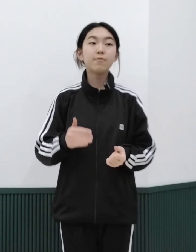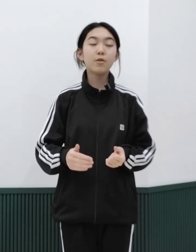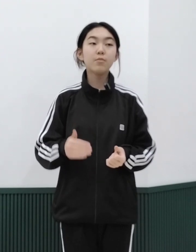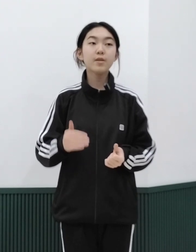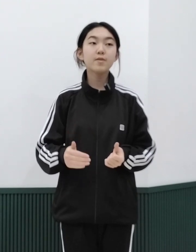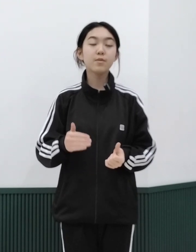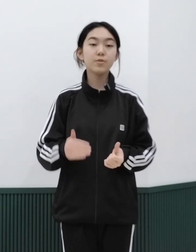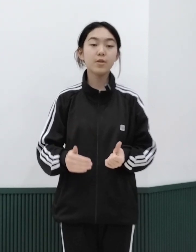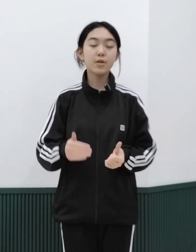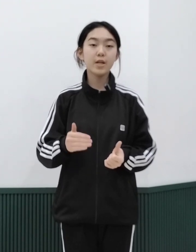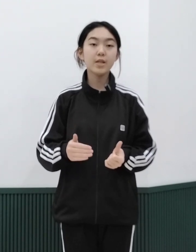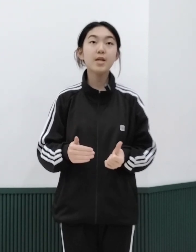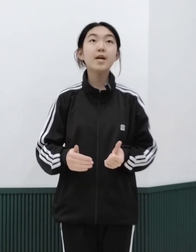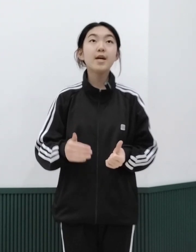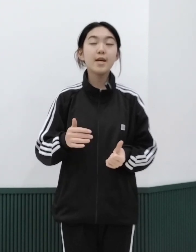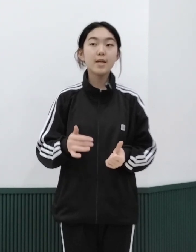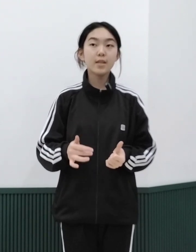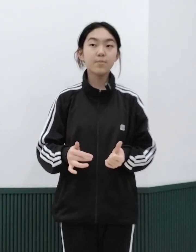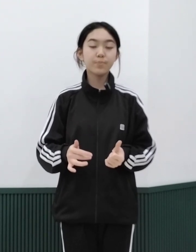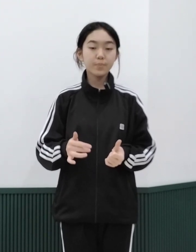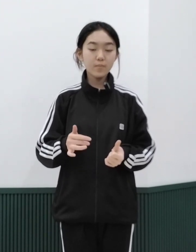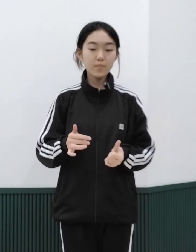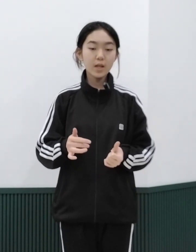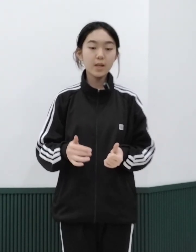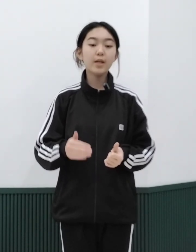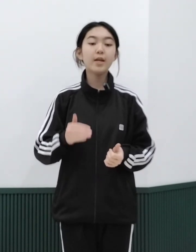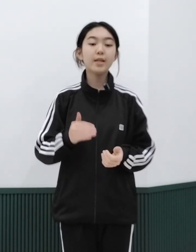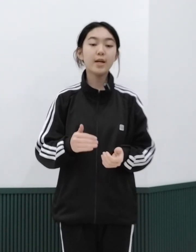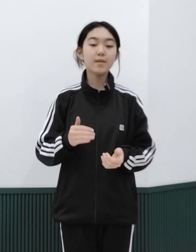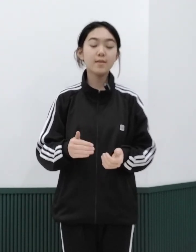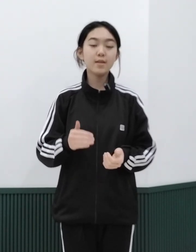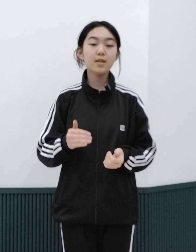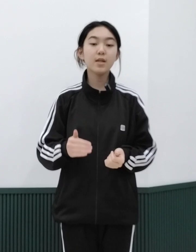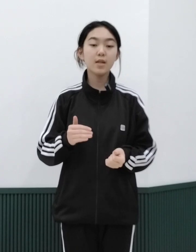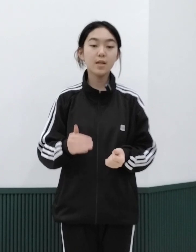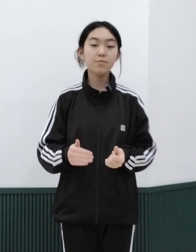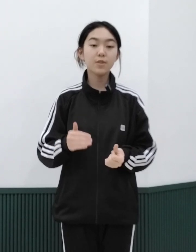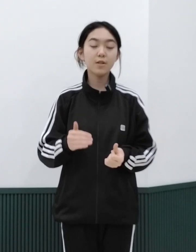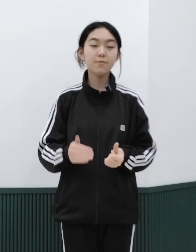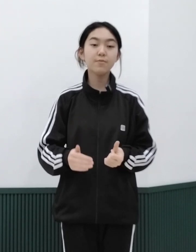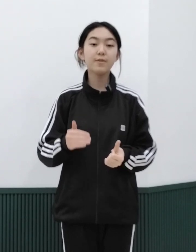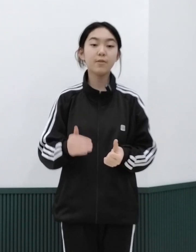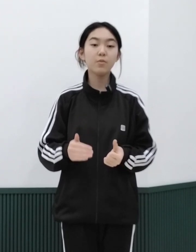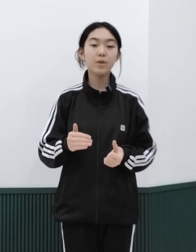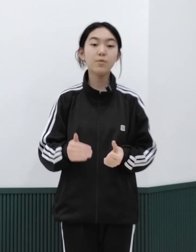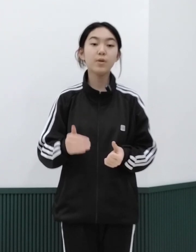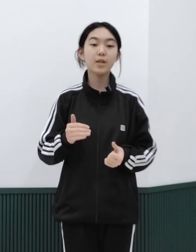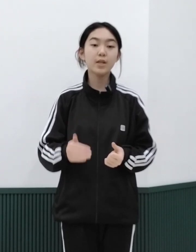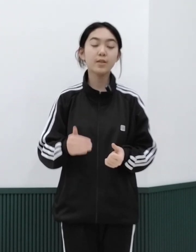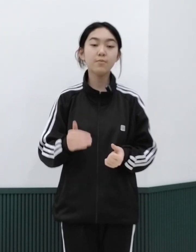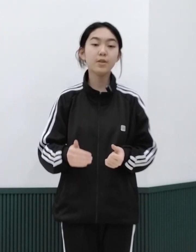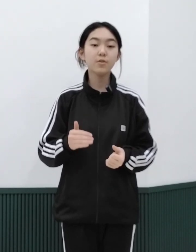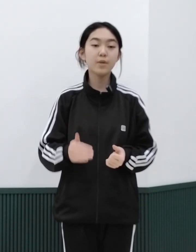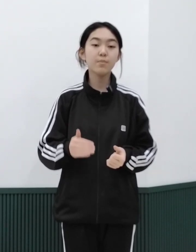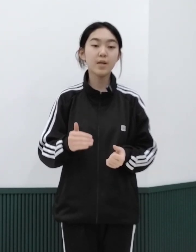from hands up to the head, and I see him jump before me when I jump into my bed.